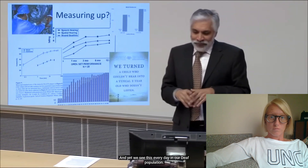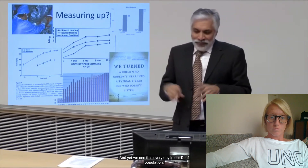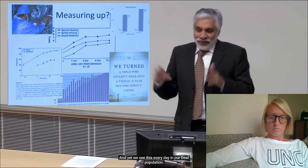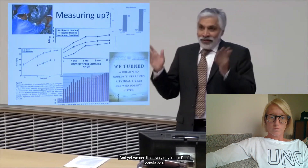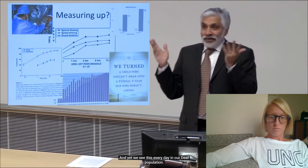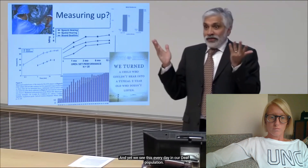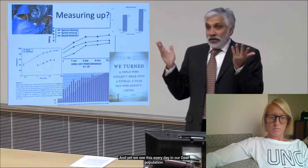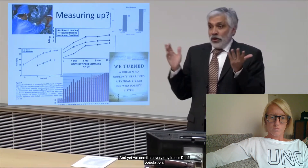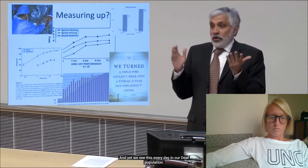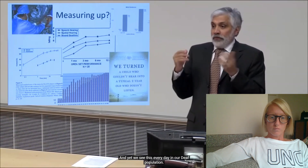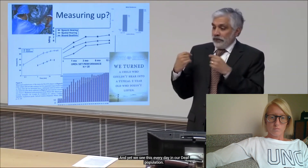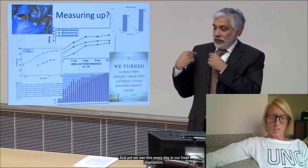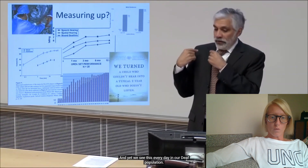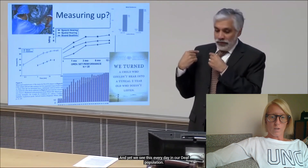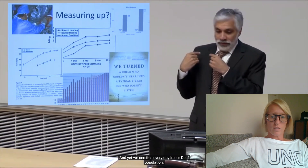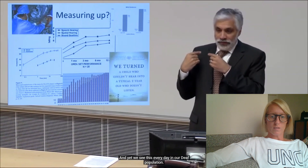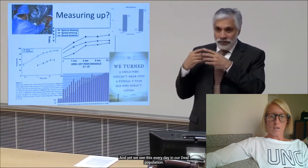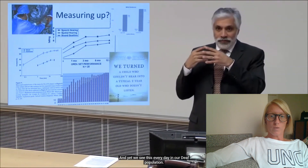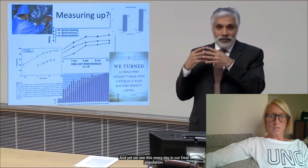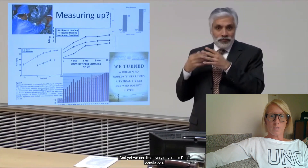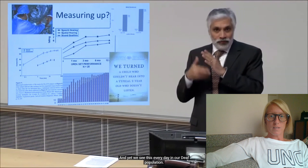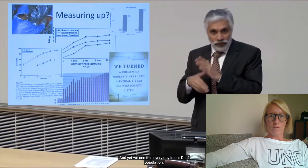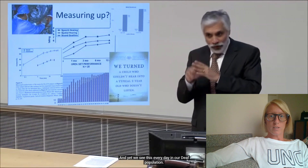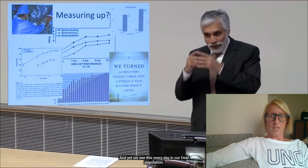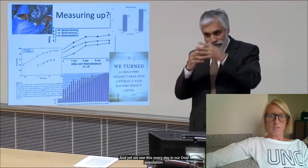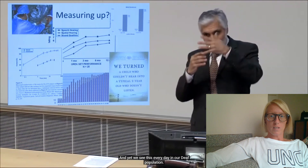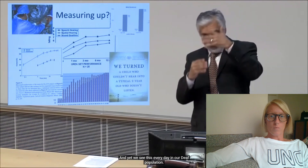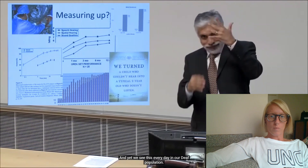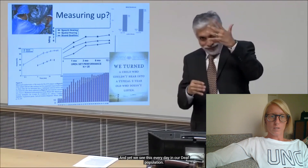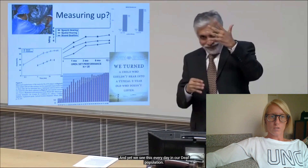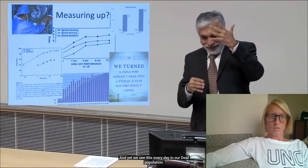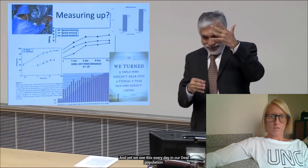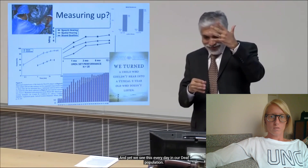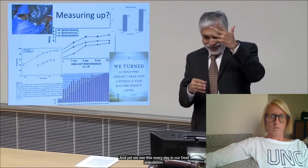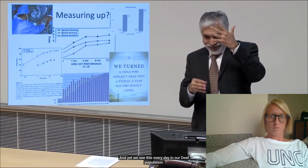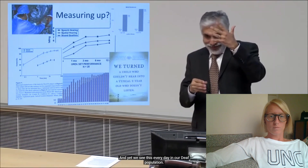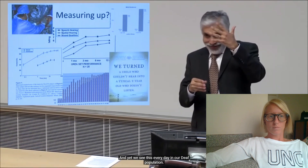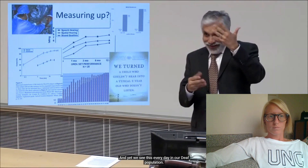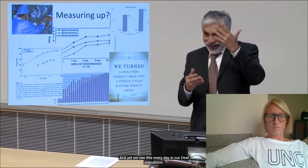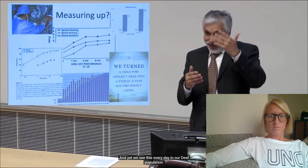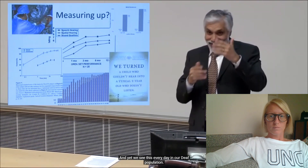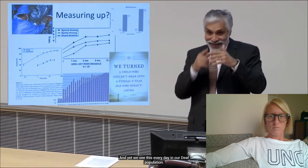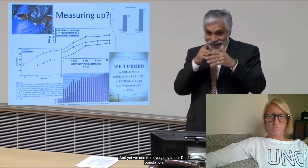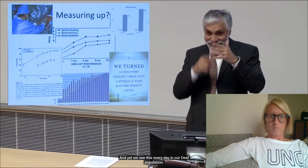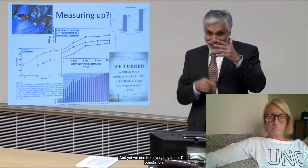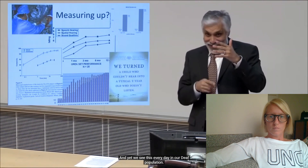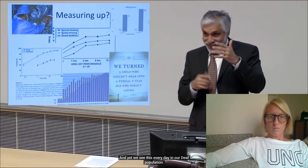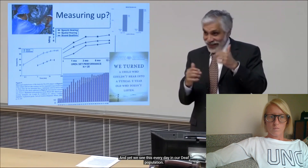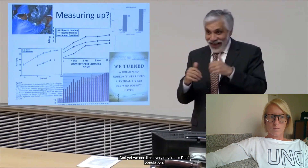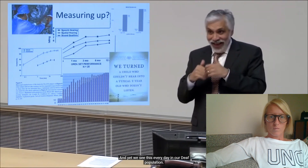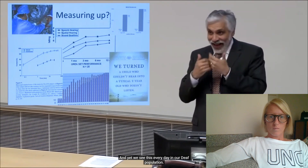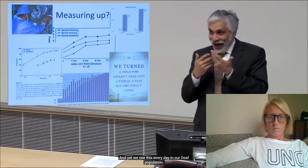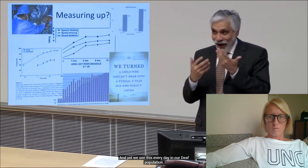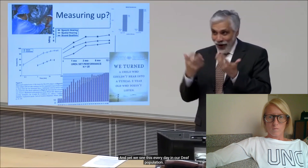deaf population. And what? Yeah, we see this every day in the deaf population.